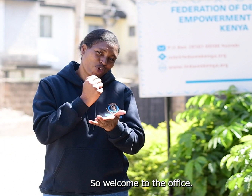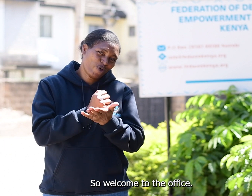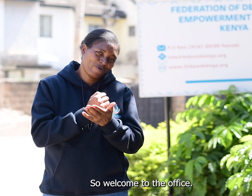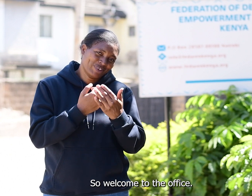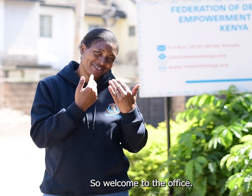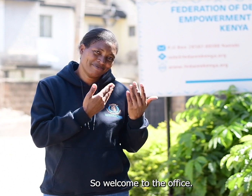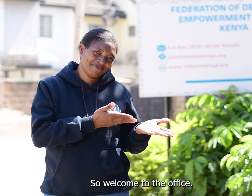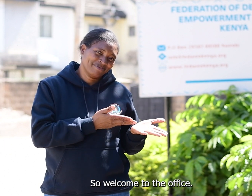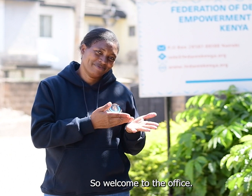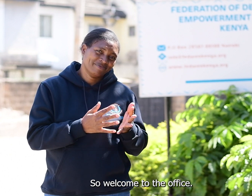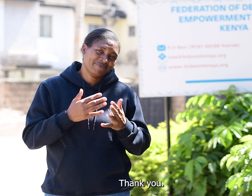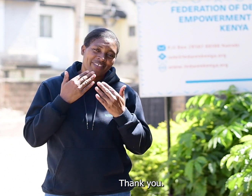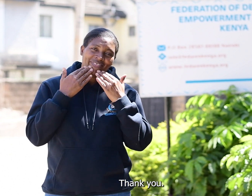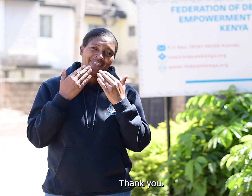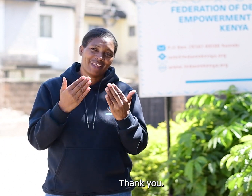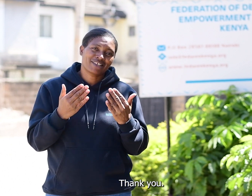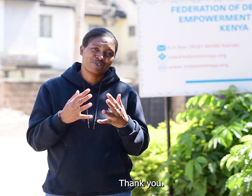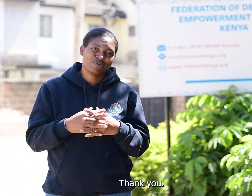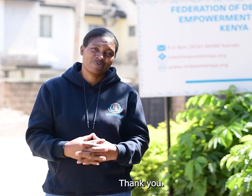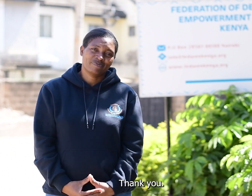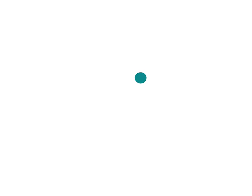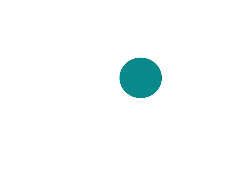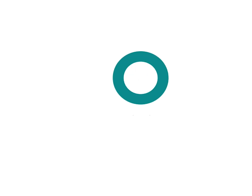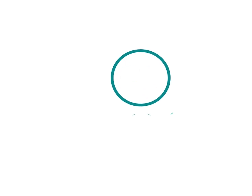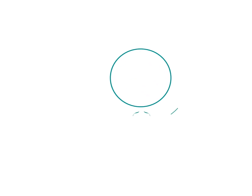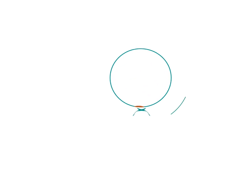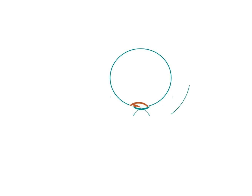office. Thank you.